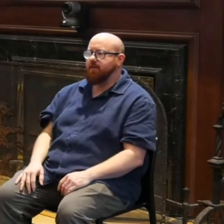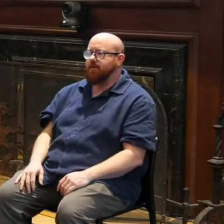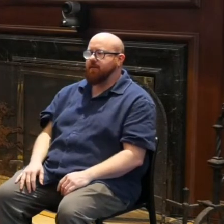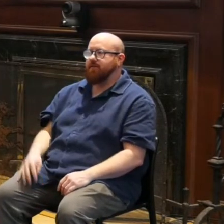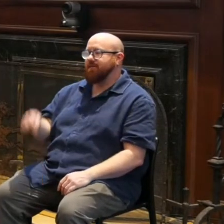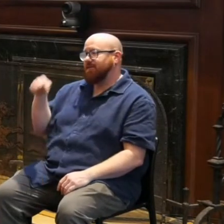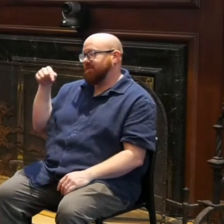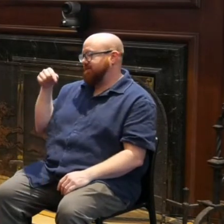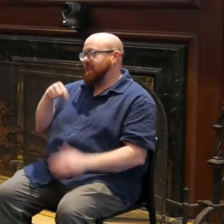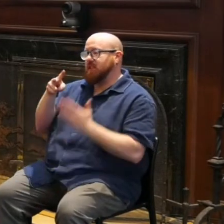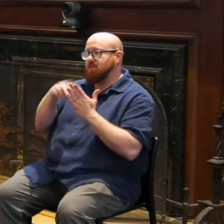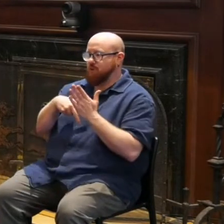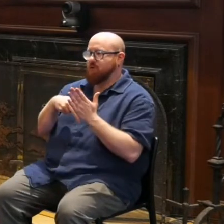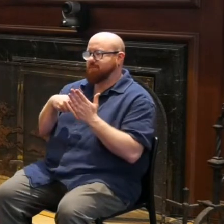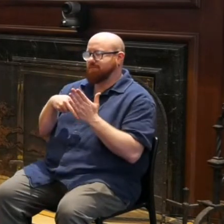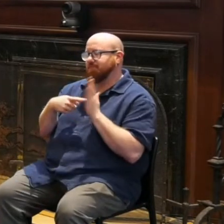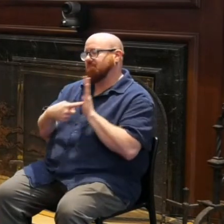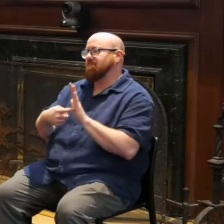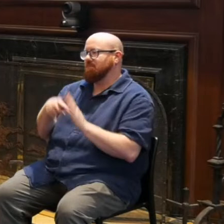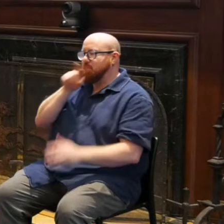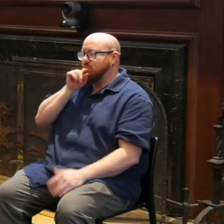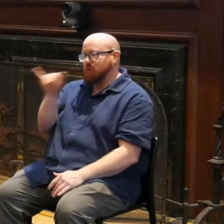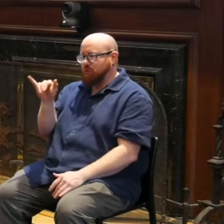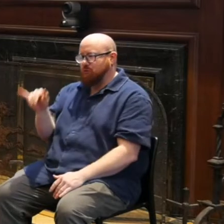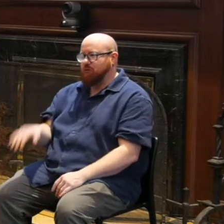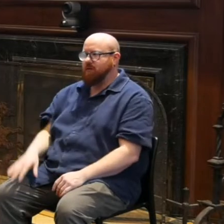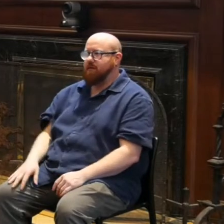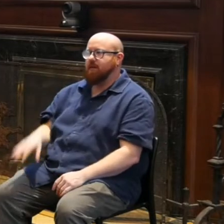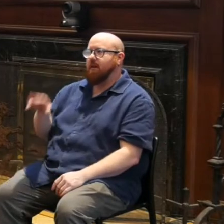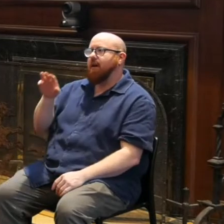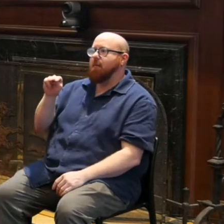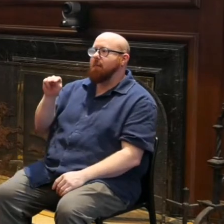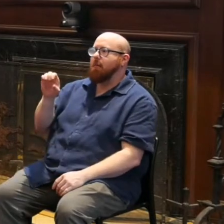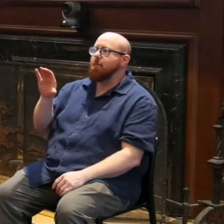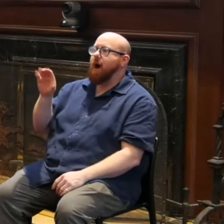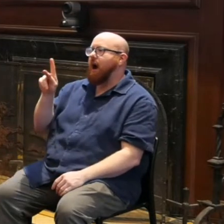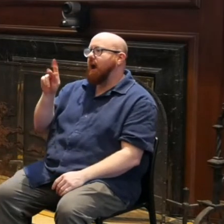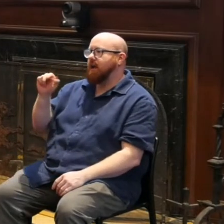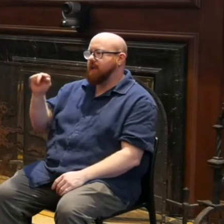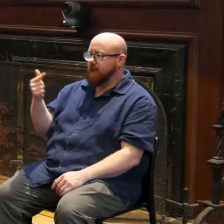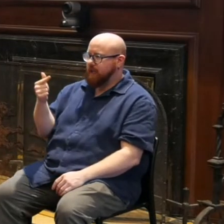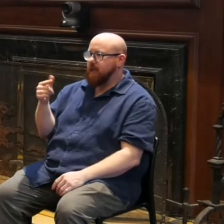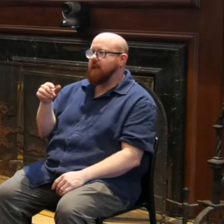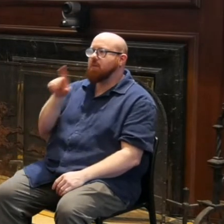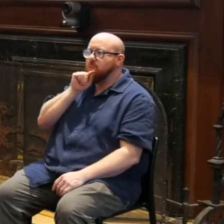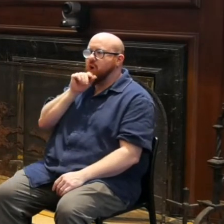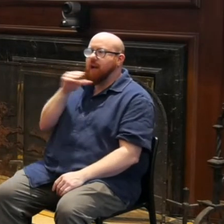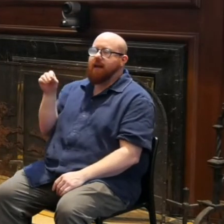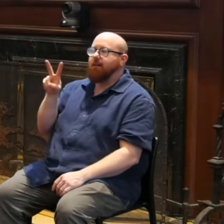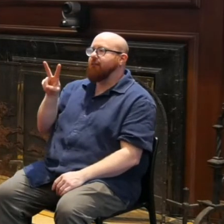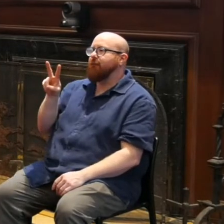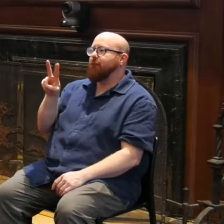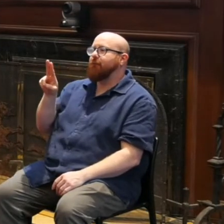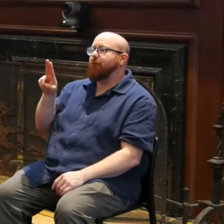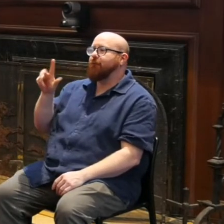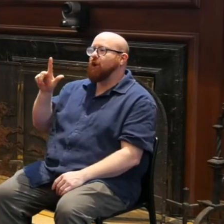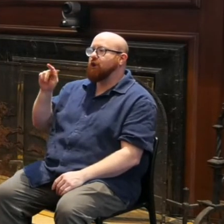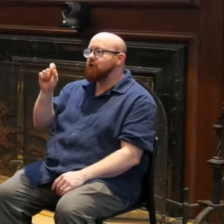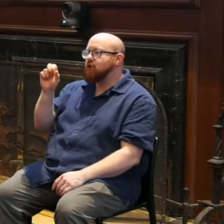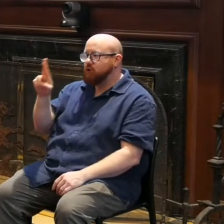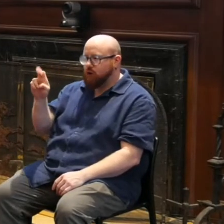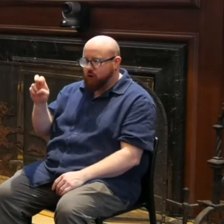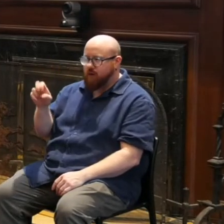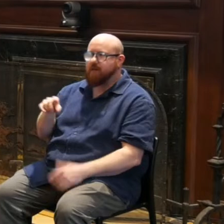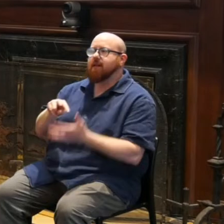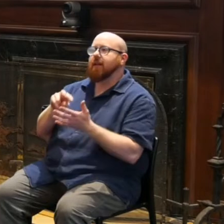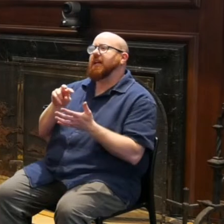This poem features birds too, mockingbirds and vultures. It's called I Keep at Bay What I